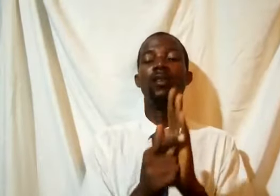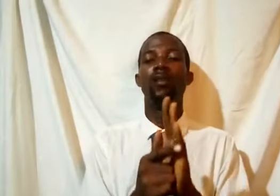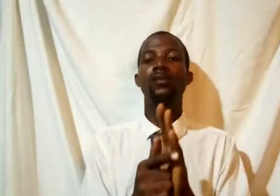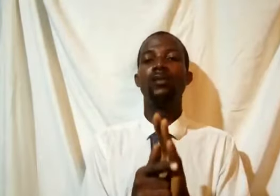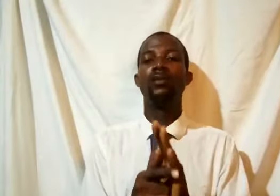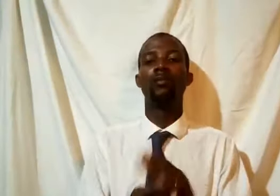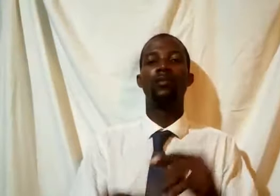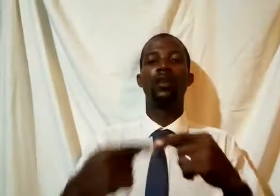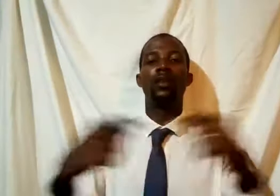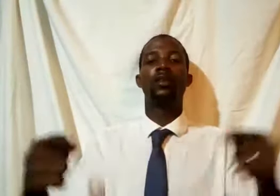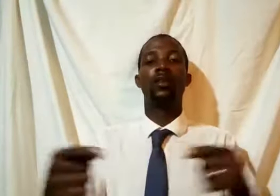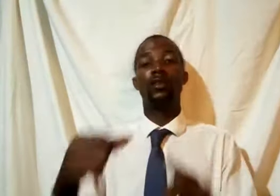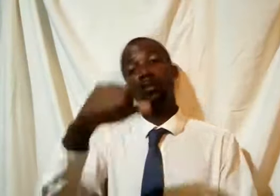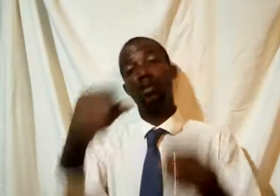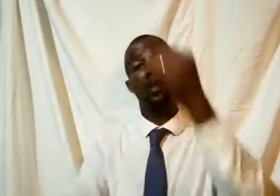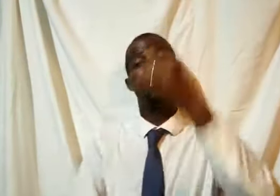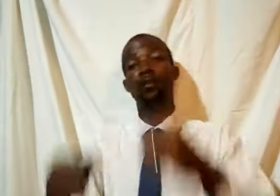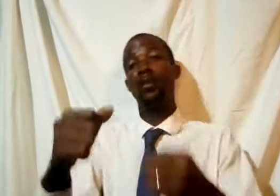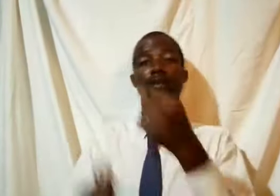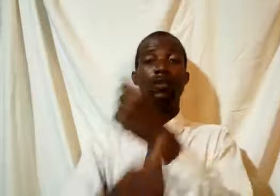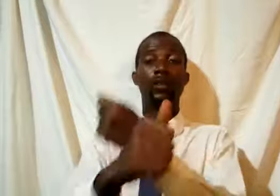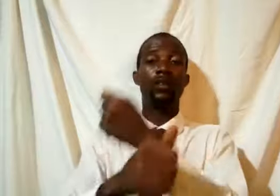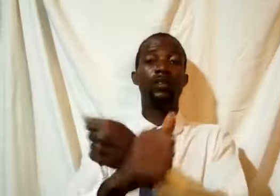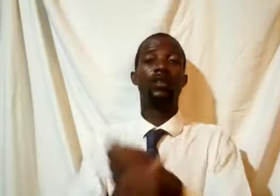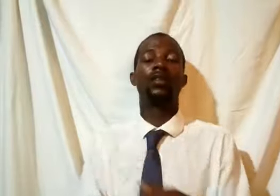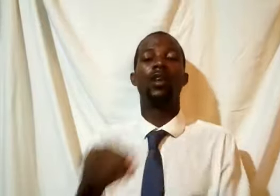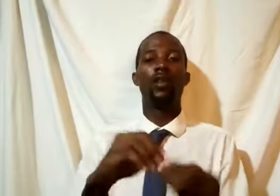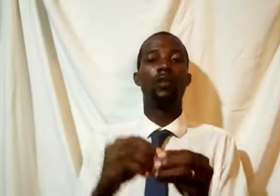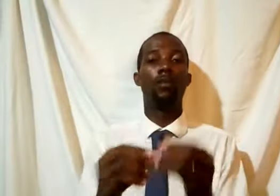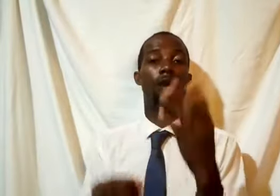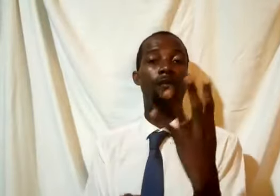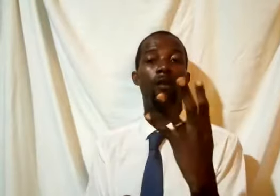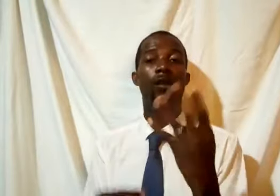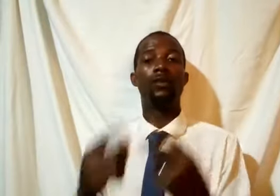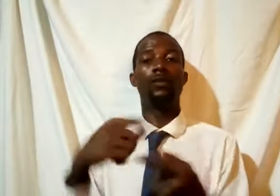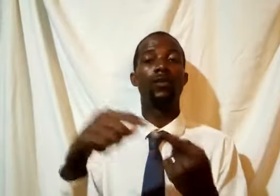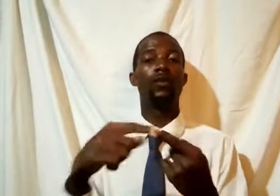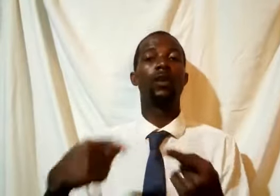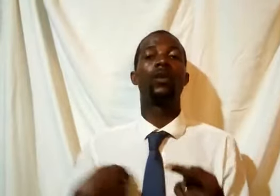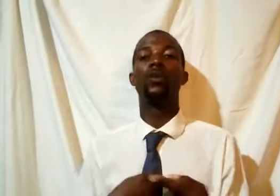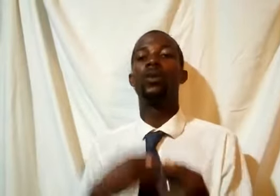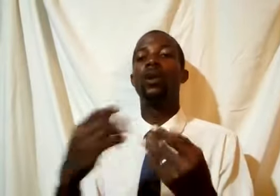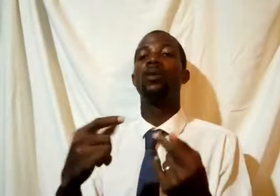driving. Number 4, when we want to say who is accused of doing something